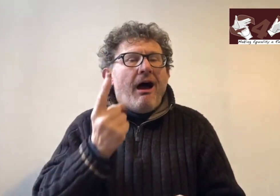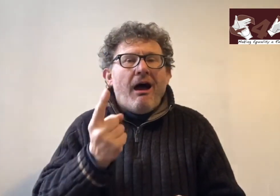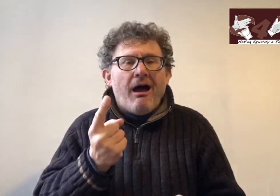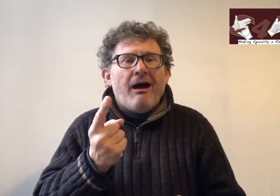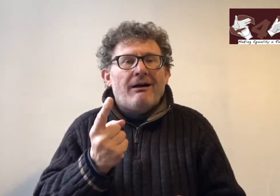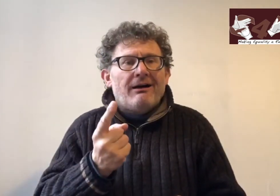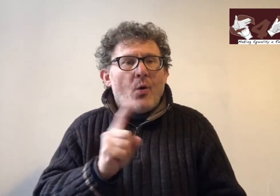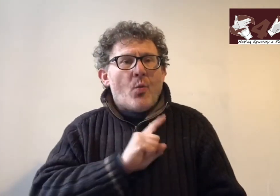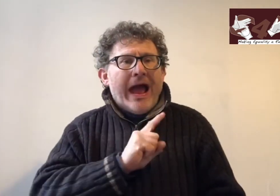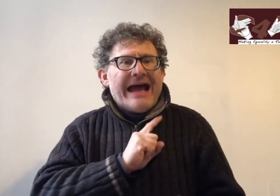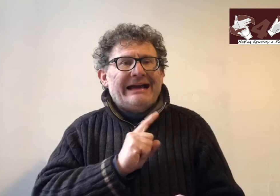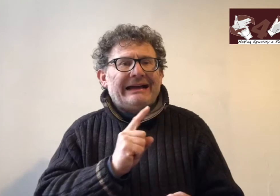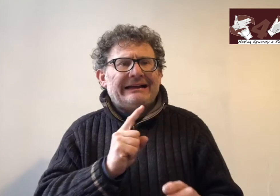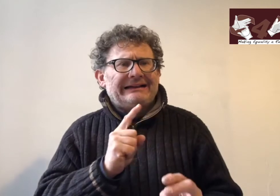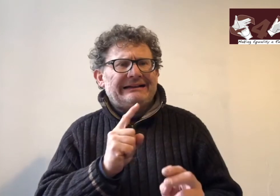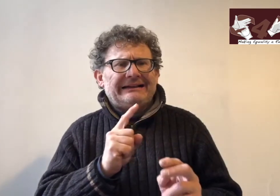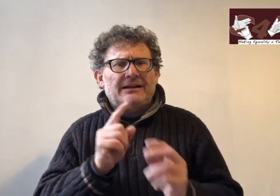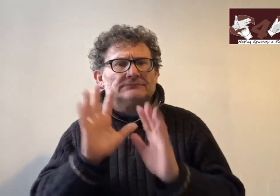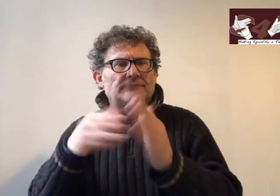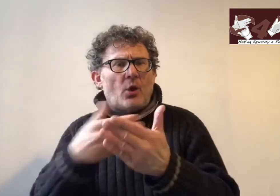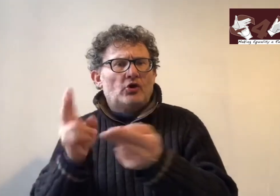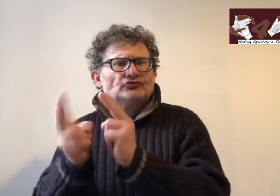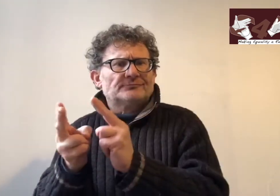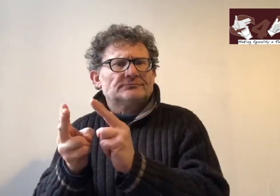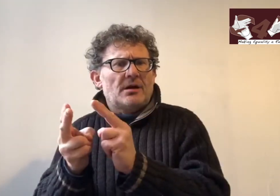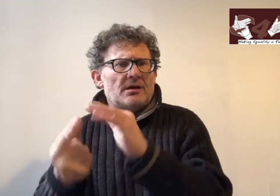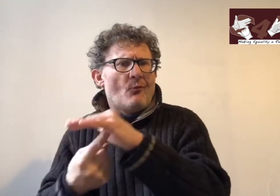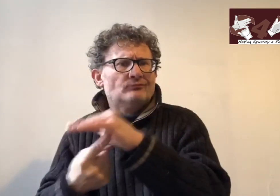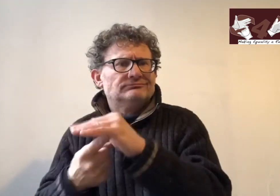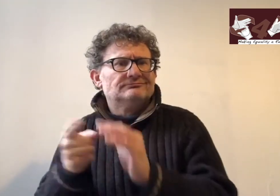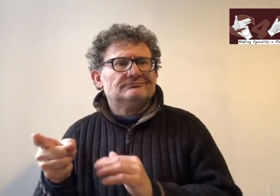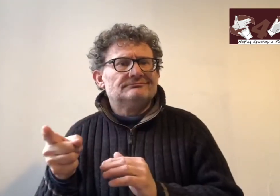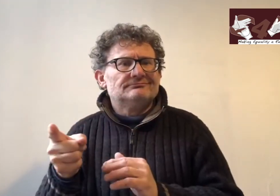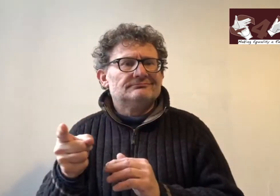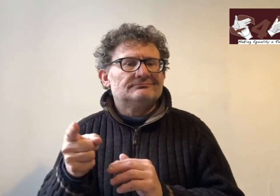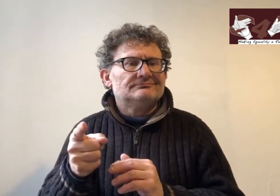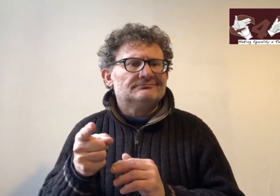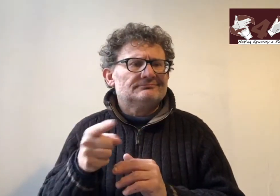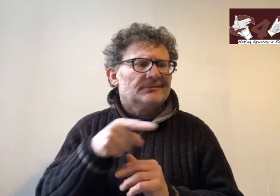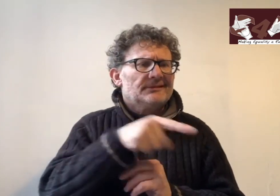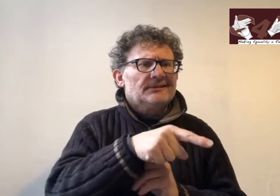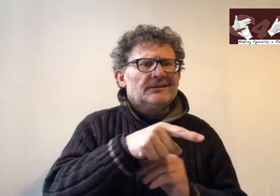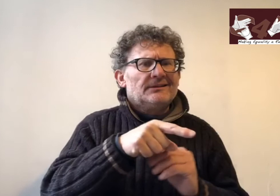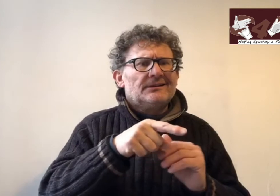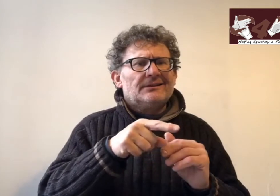into some of the issues that are faced in this area. Why a sign language interpreter who is qualified